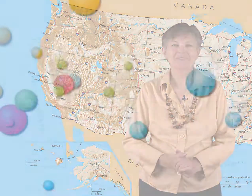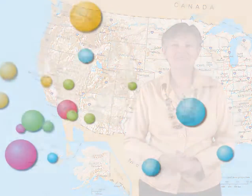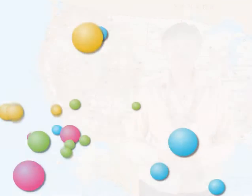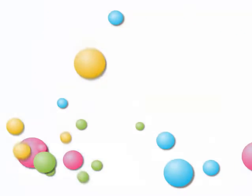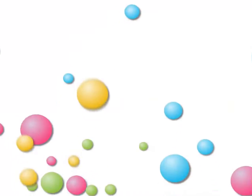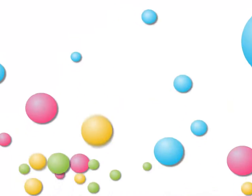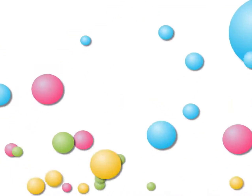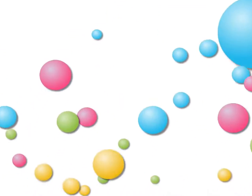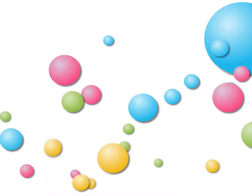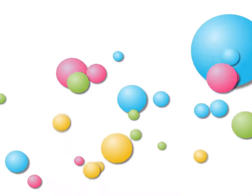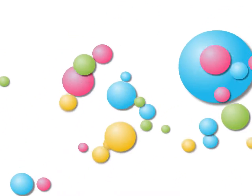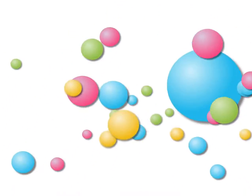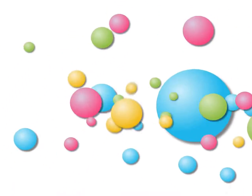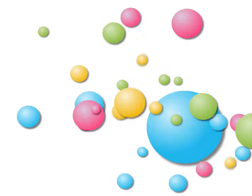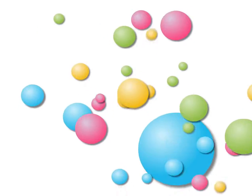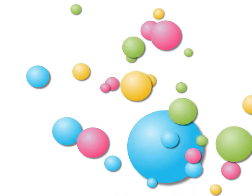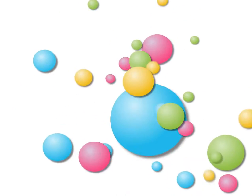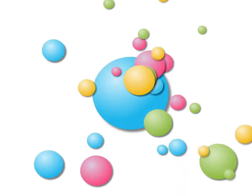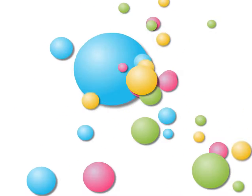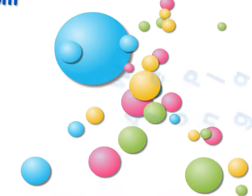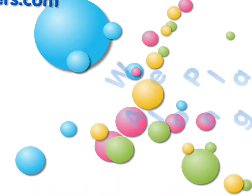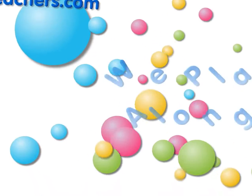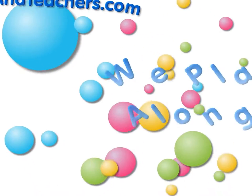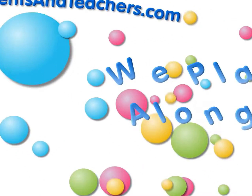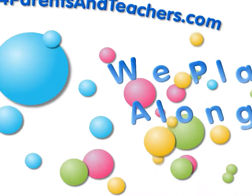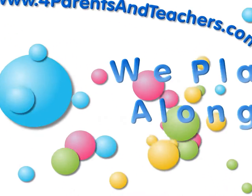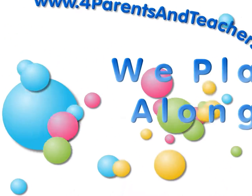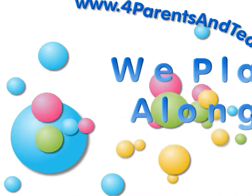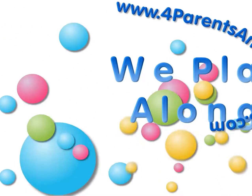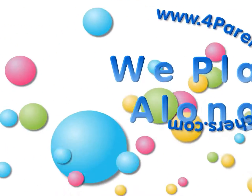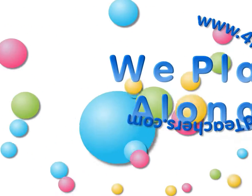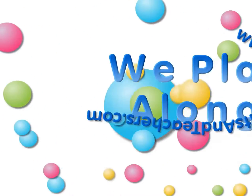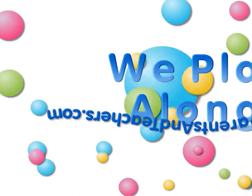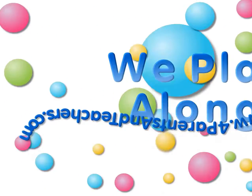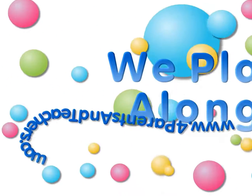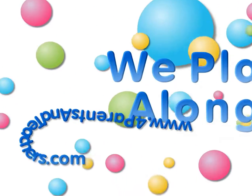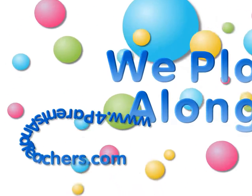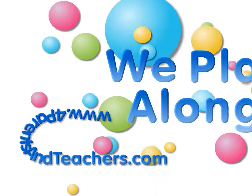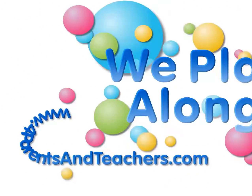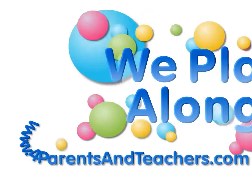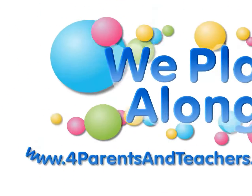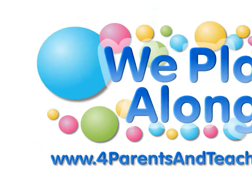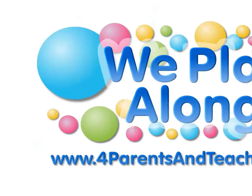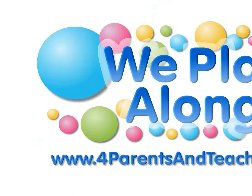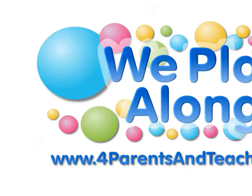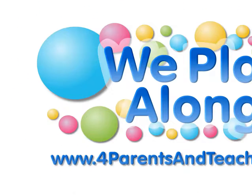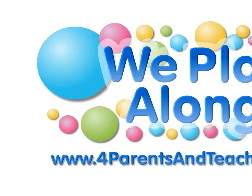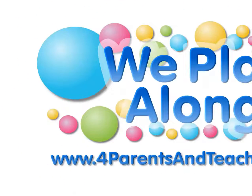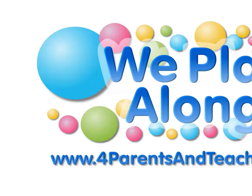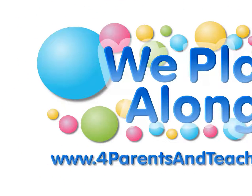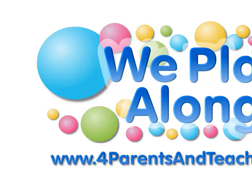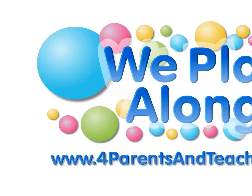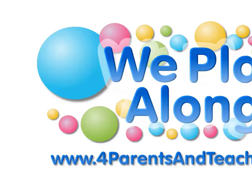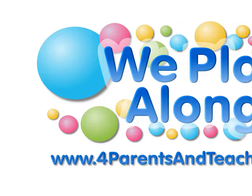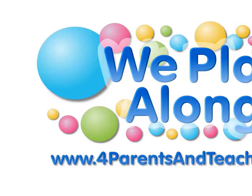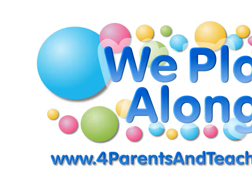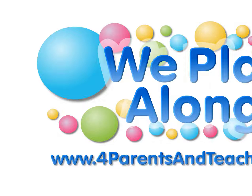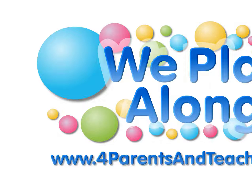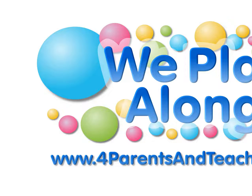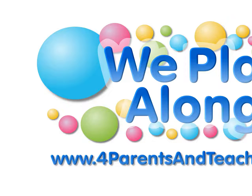play along, you wanna play along. We play along, you wanna play along. We play